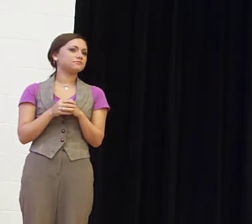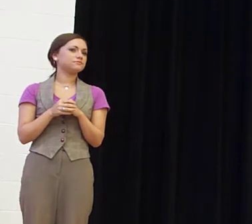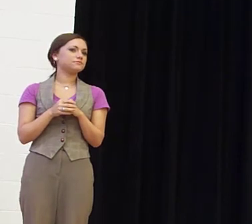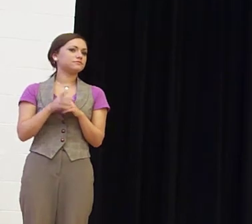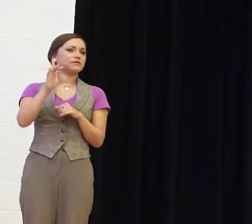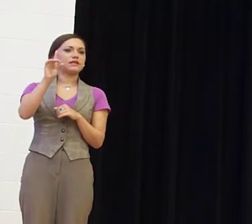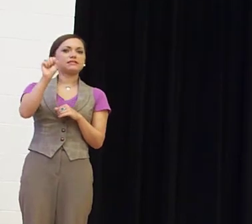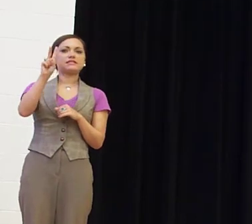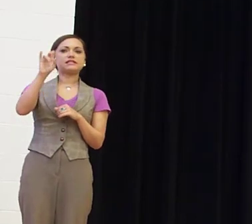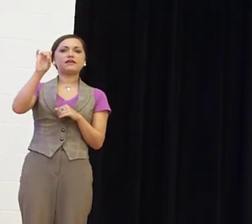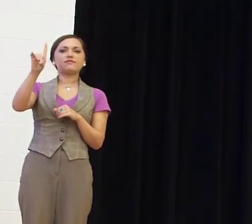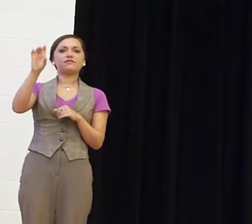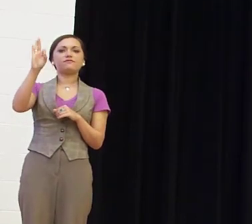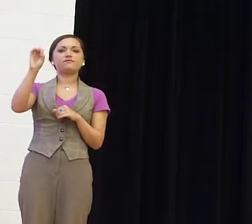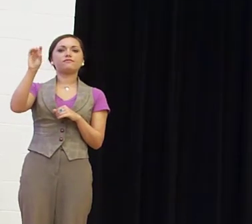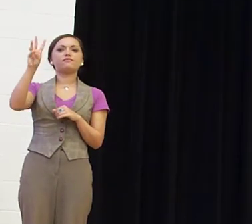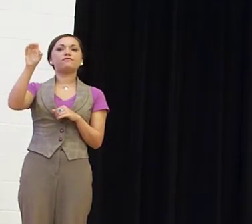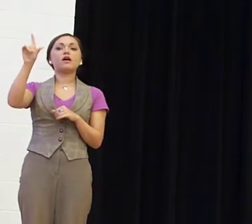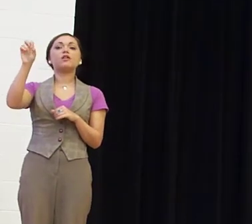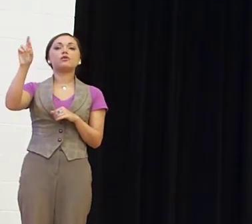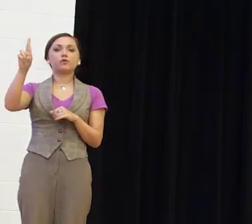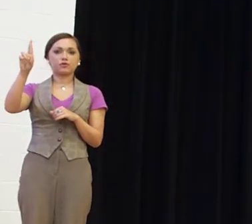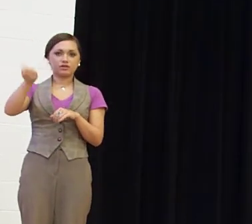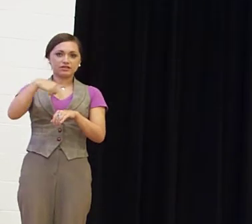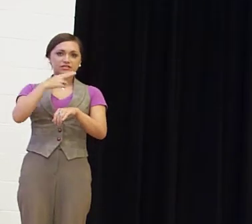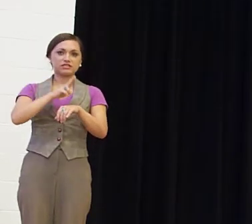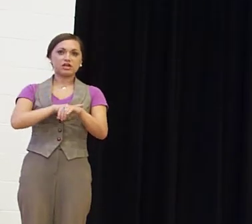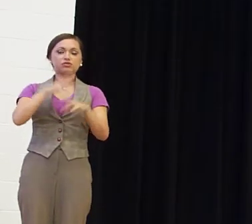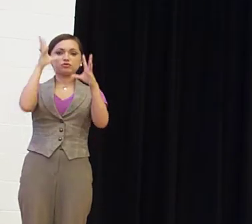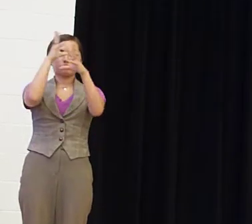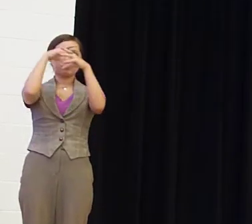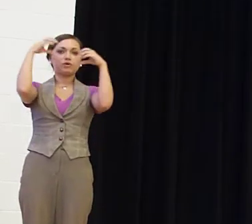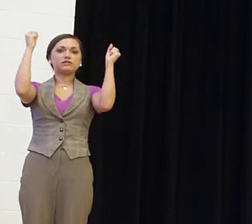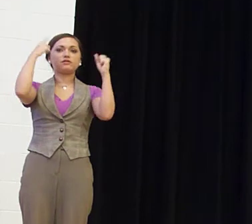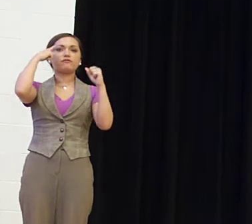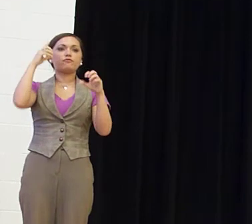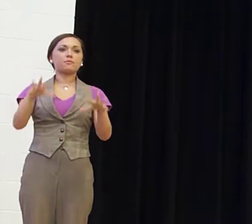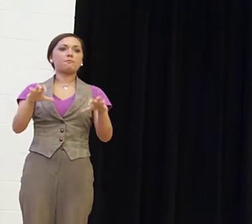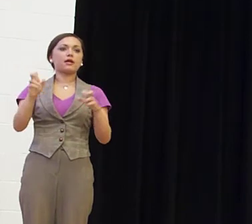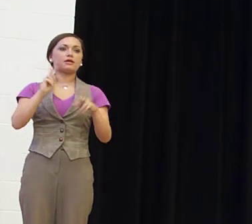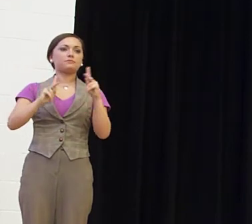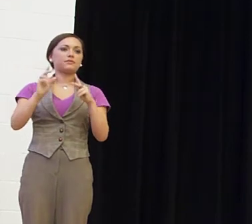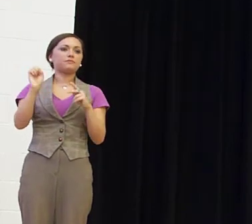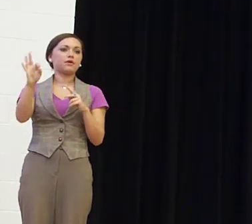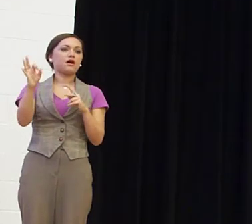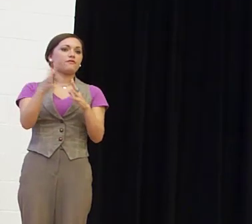David Fowler, National President of the Paralyzed Veterans of America.